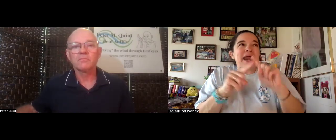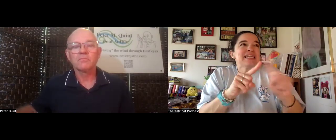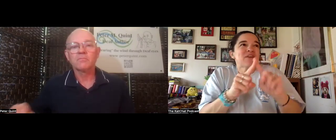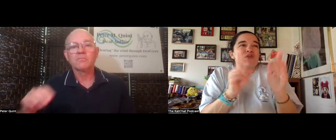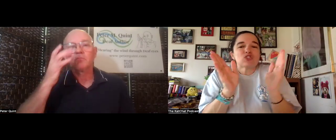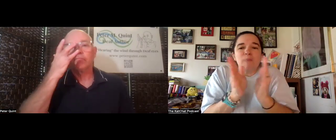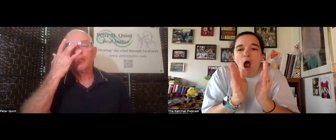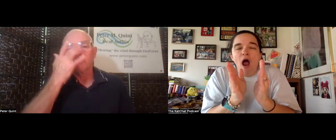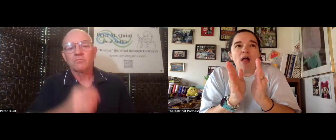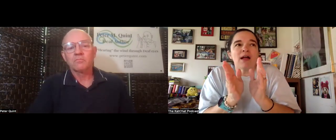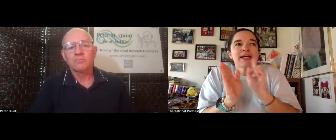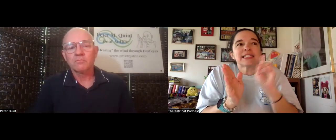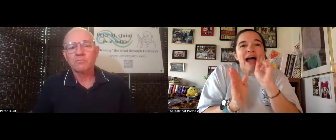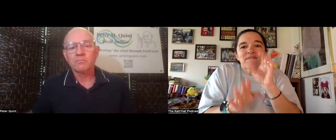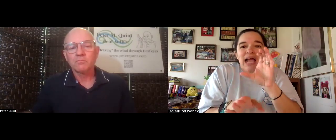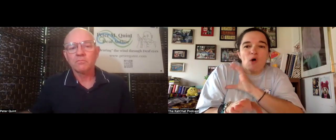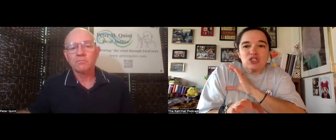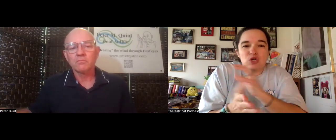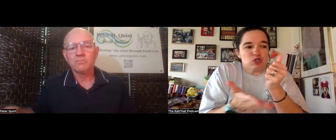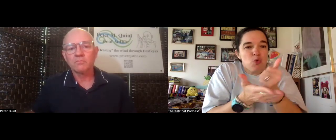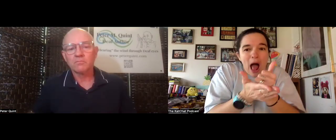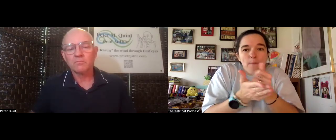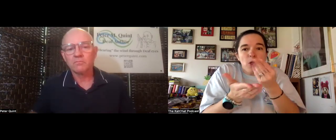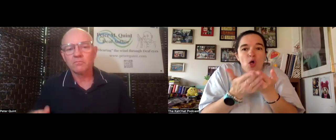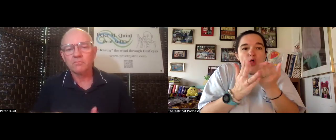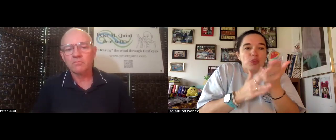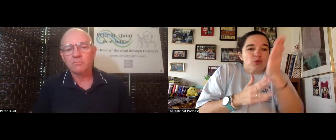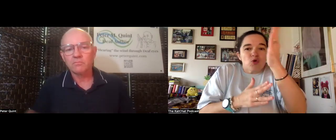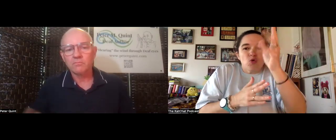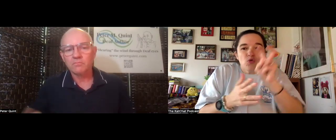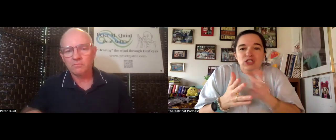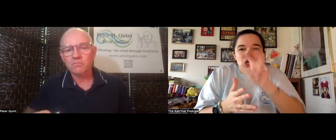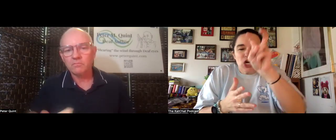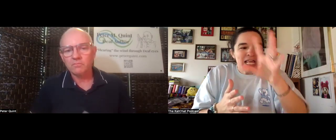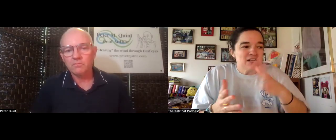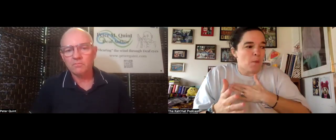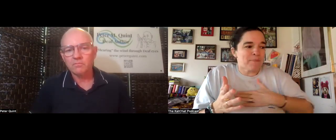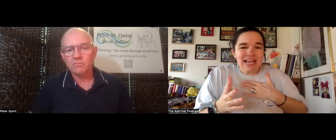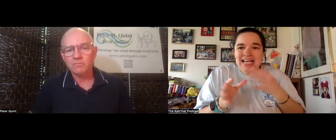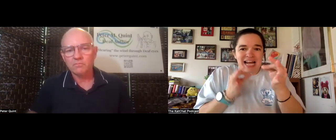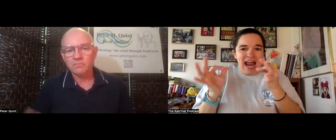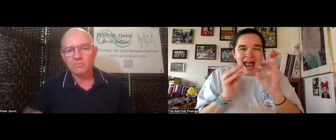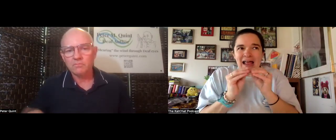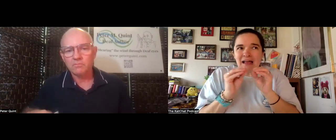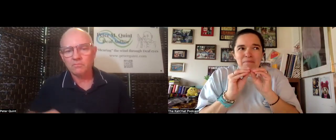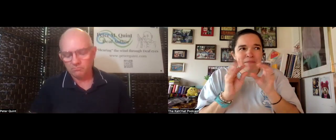many, many different small that characters to help through the journey to